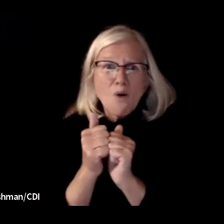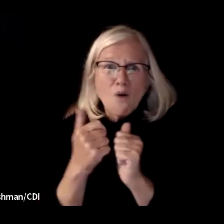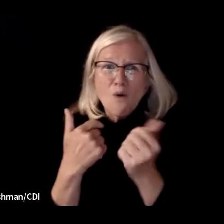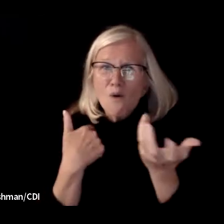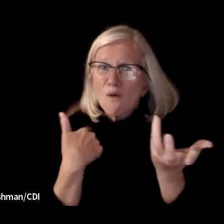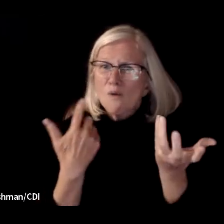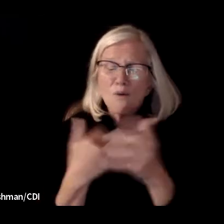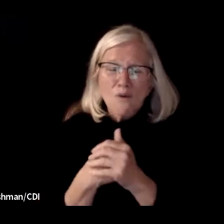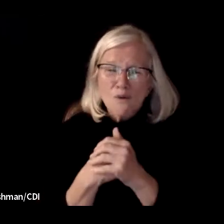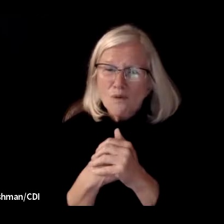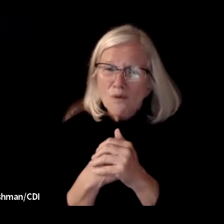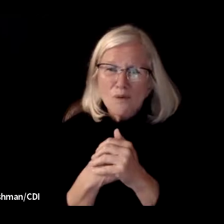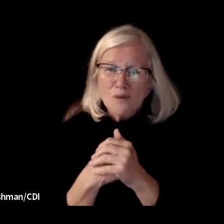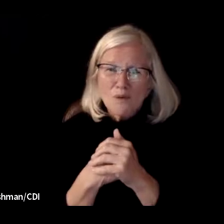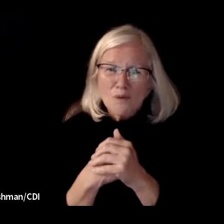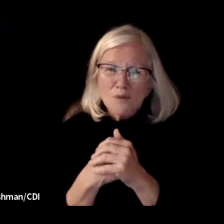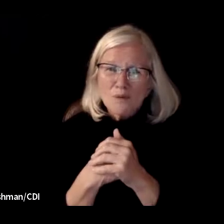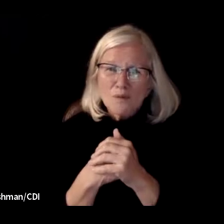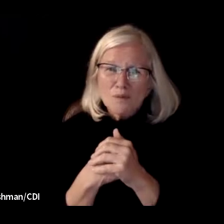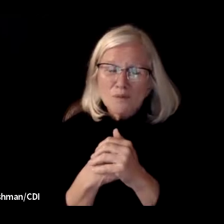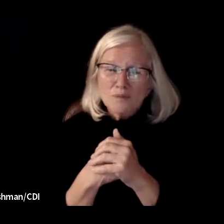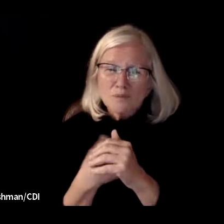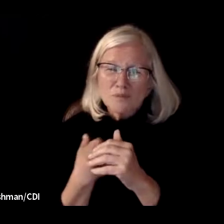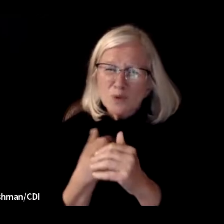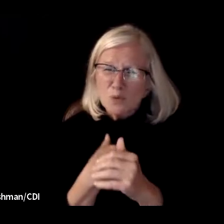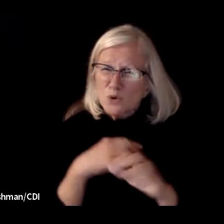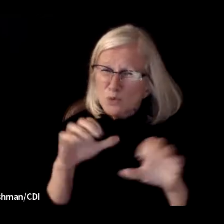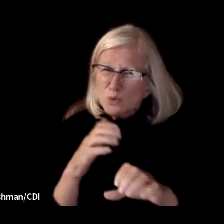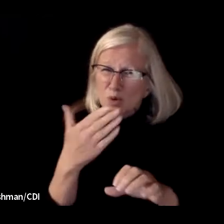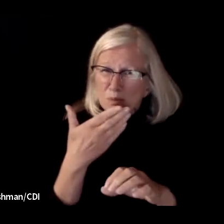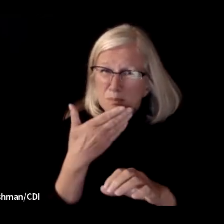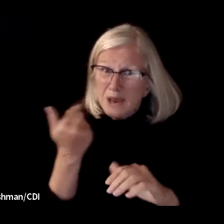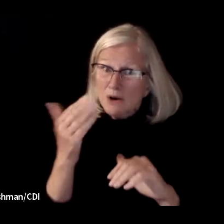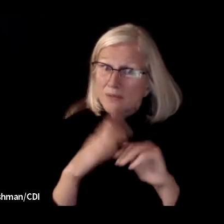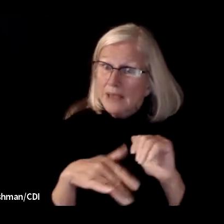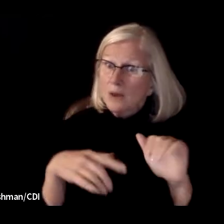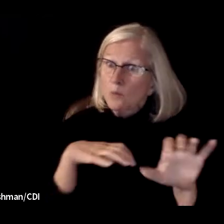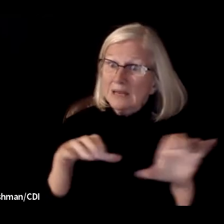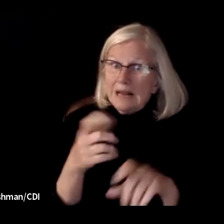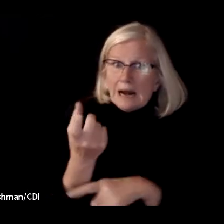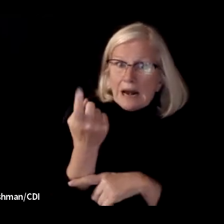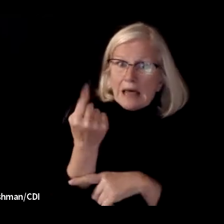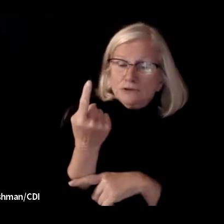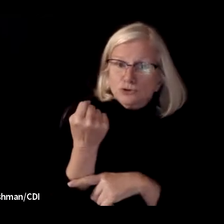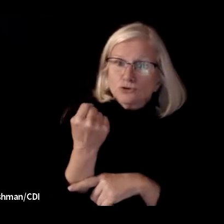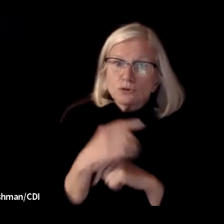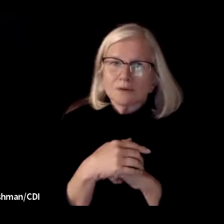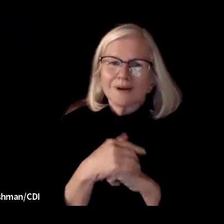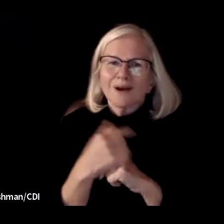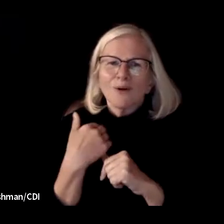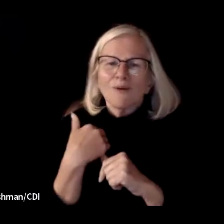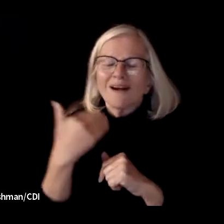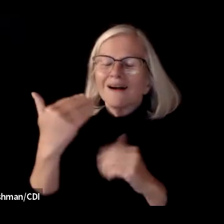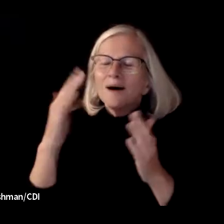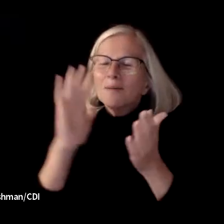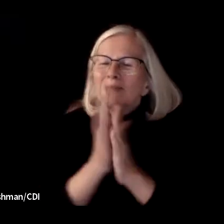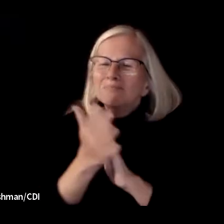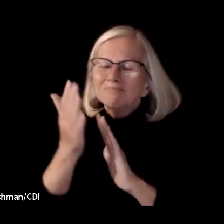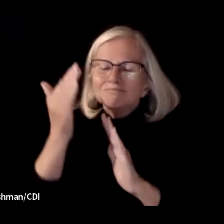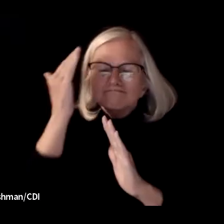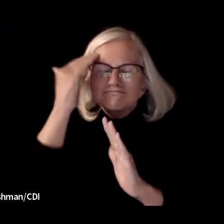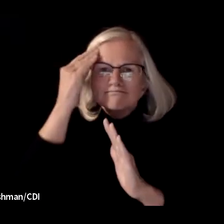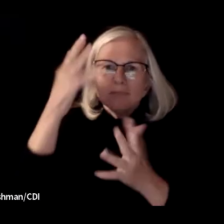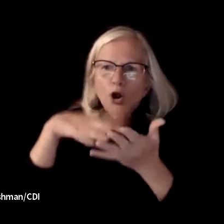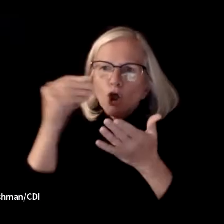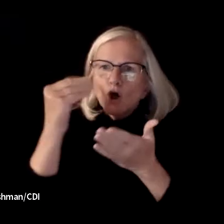we're doing as well or better than we did a year ago because we've learned how to work with the virus better. And we've learned how to be pretty flexible with